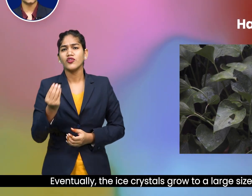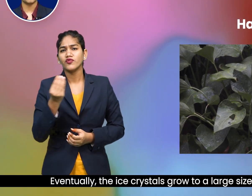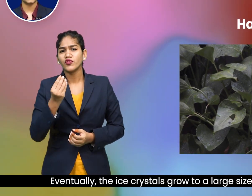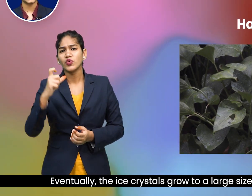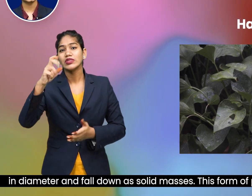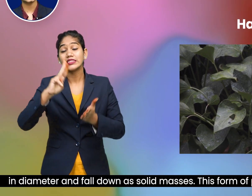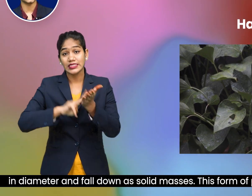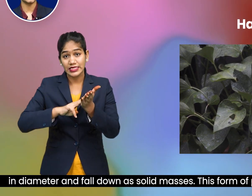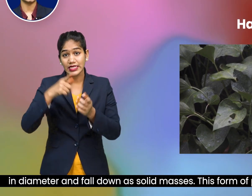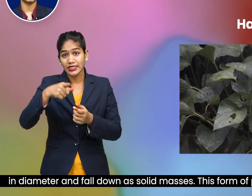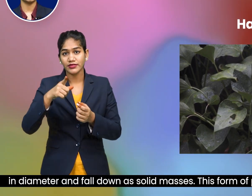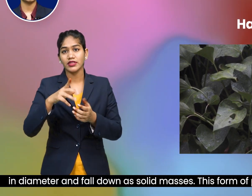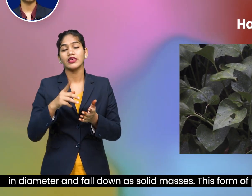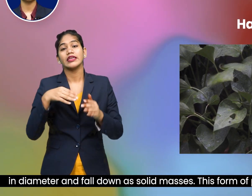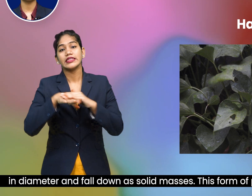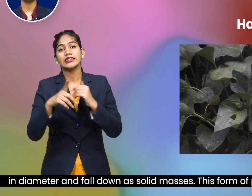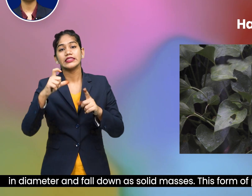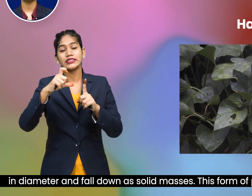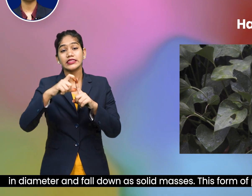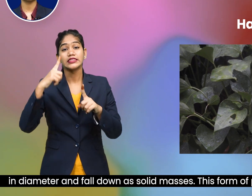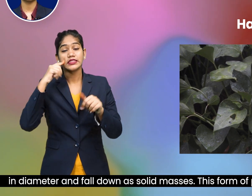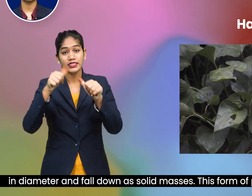centimeters in diameter.